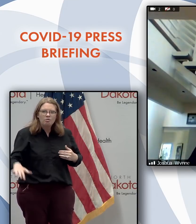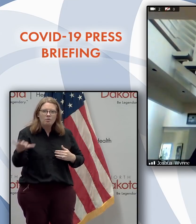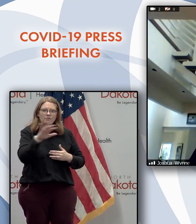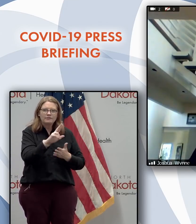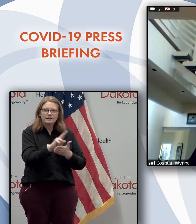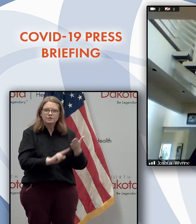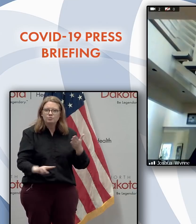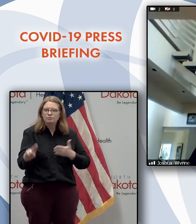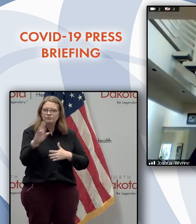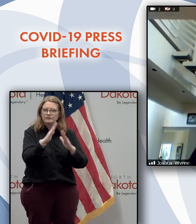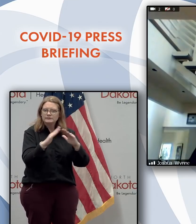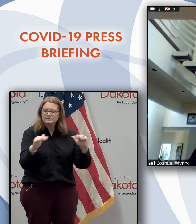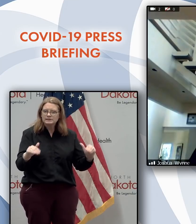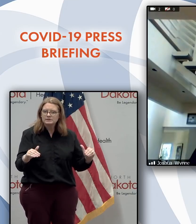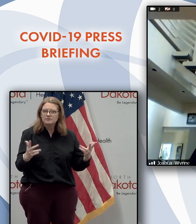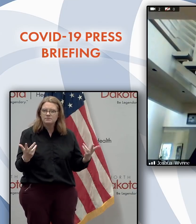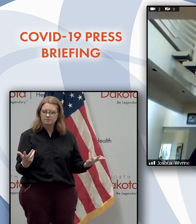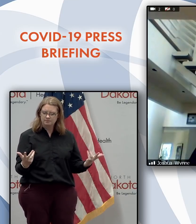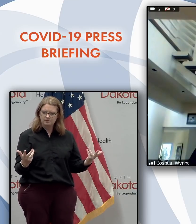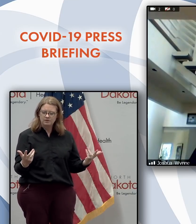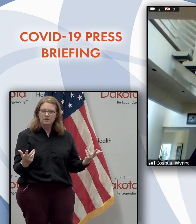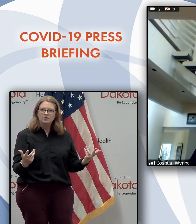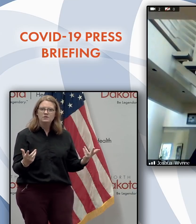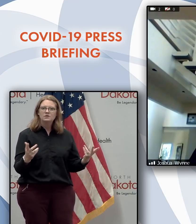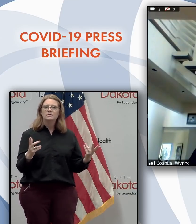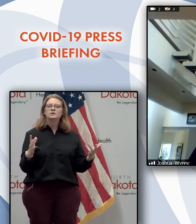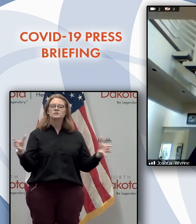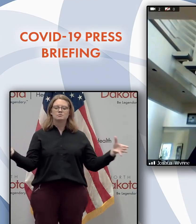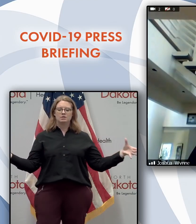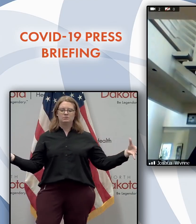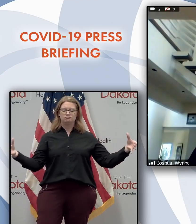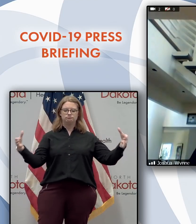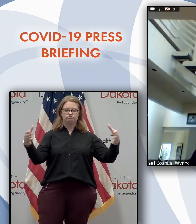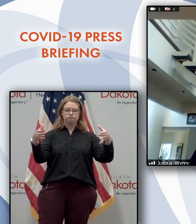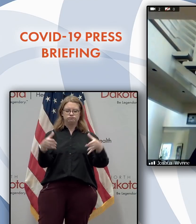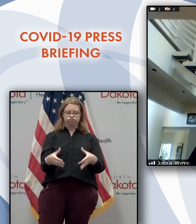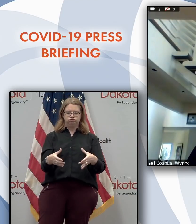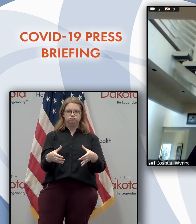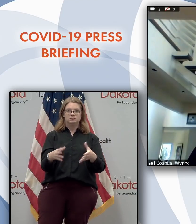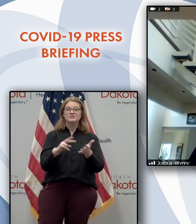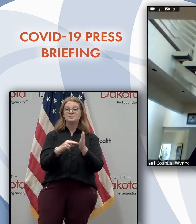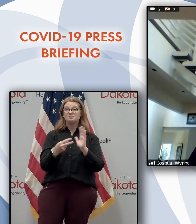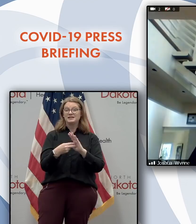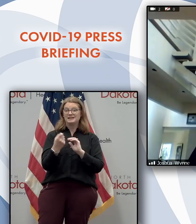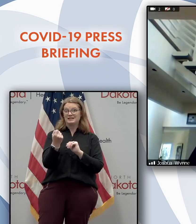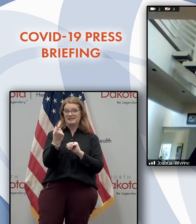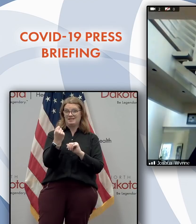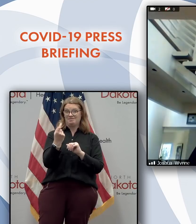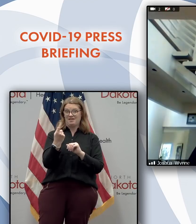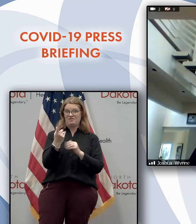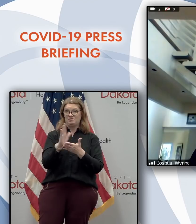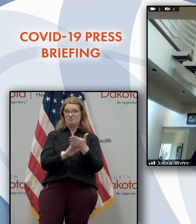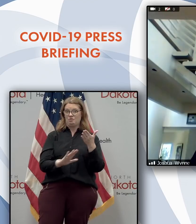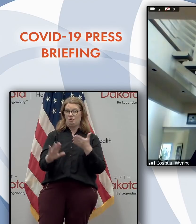system so that we could bring them together so that all 11 institutions could profit from the efforts of